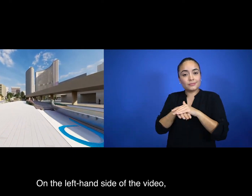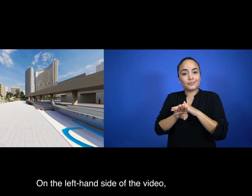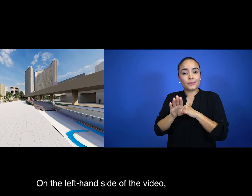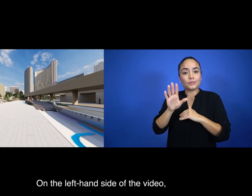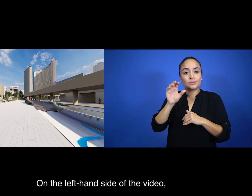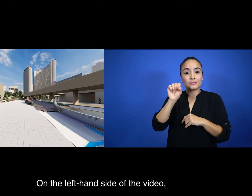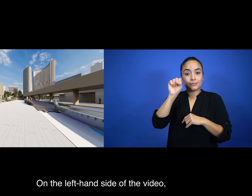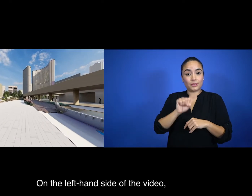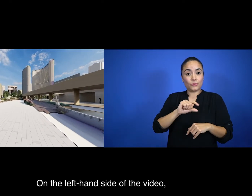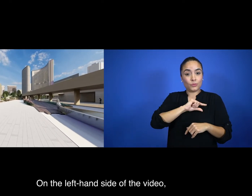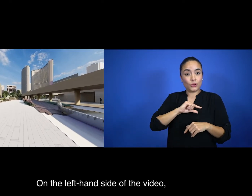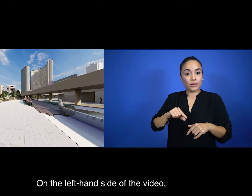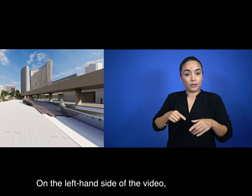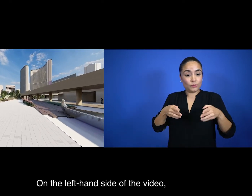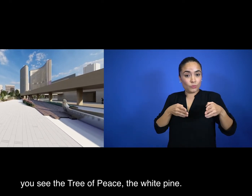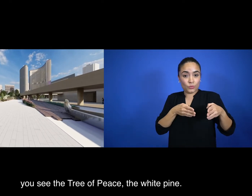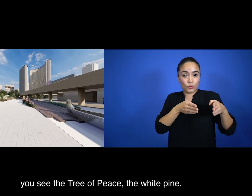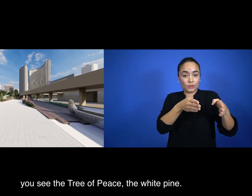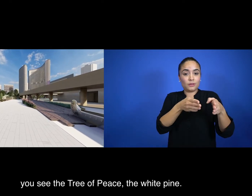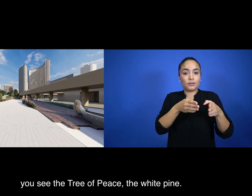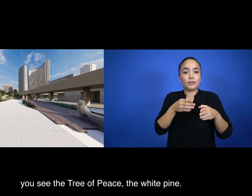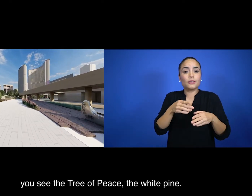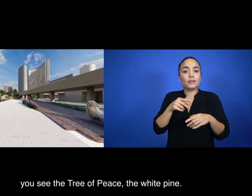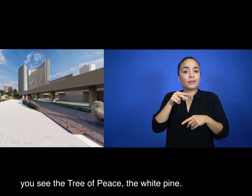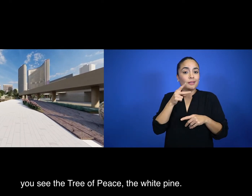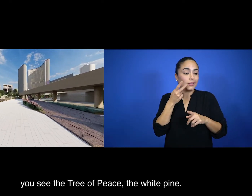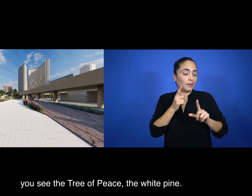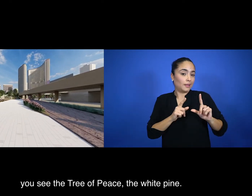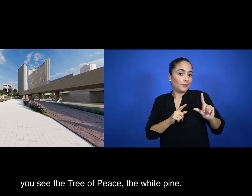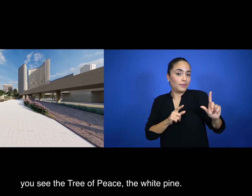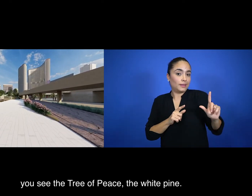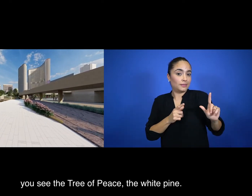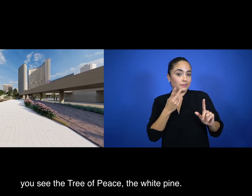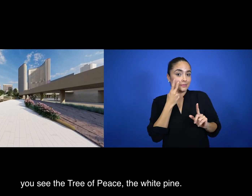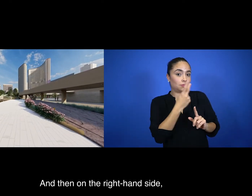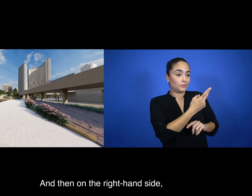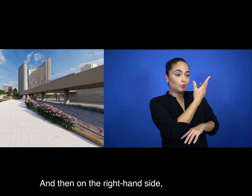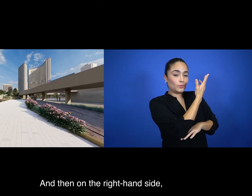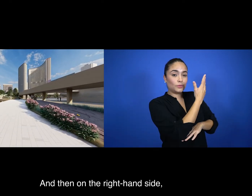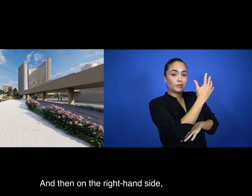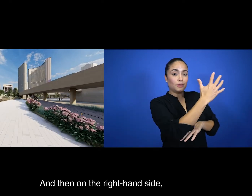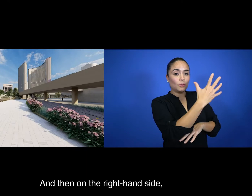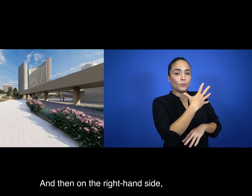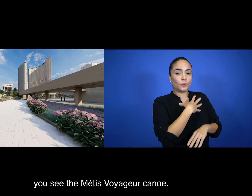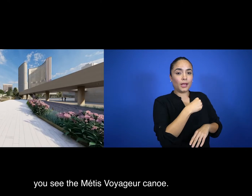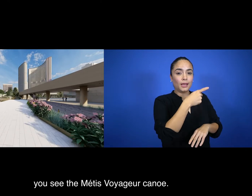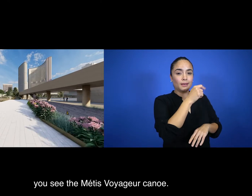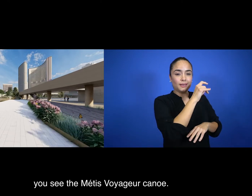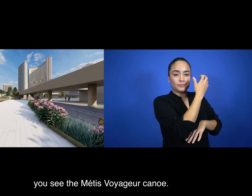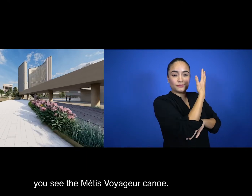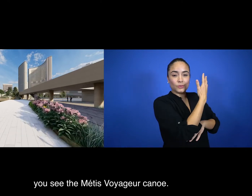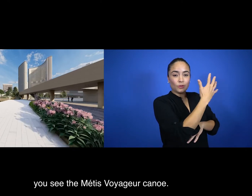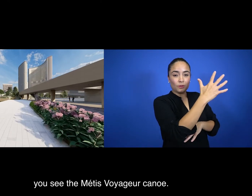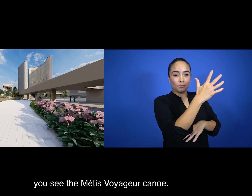left-hand side of the video, you see the Tree of Peace, the white pine, and then on the right-hand side, you see the Métis Voyageur